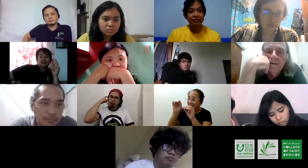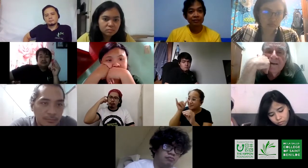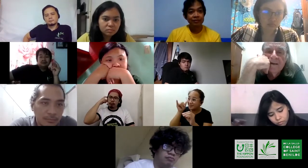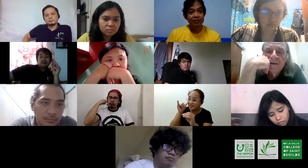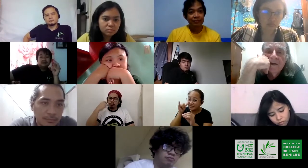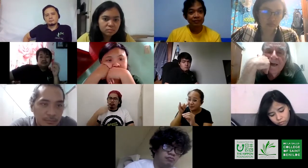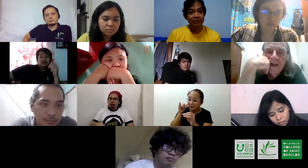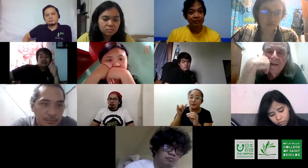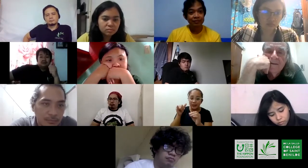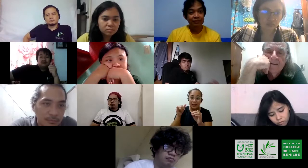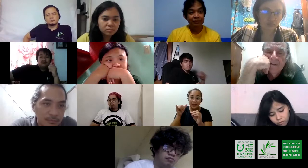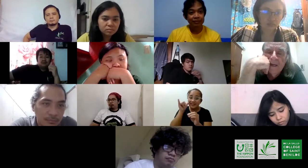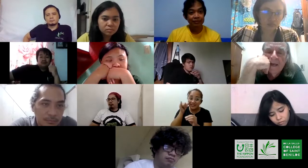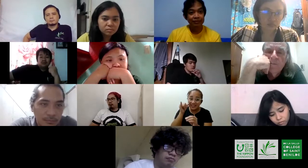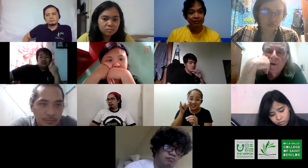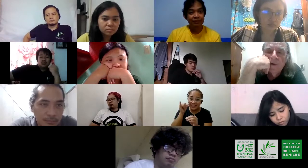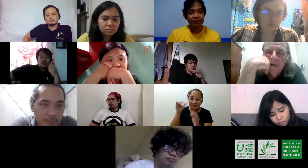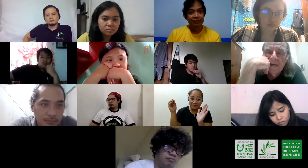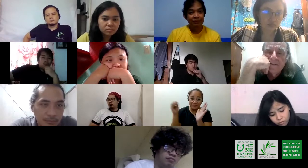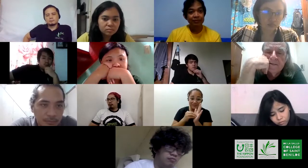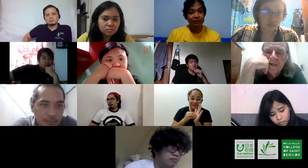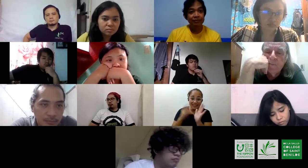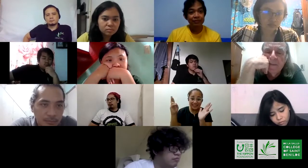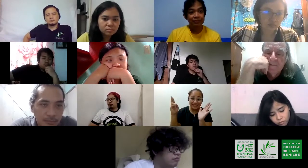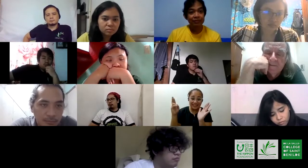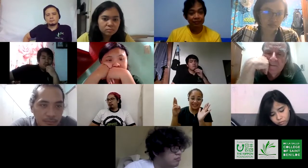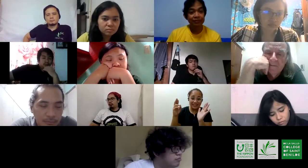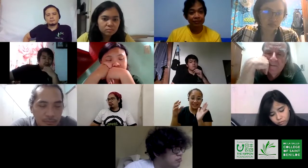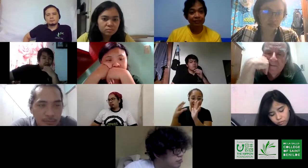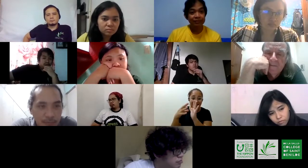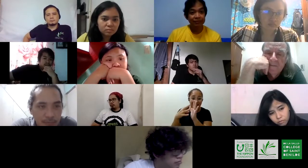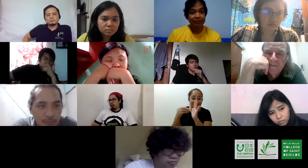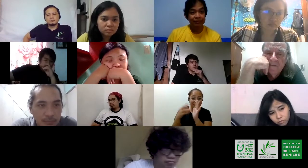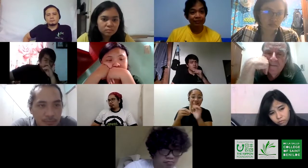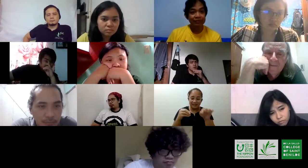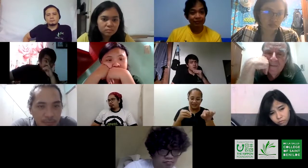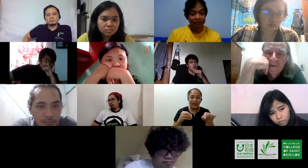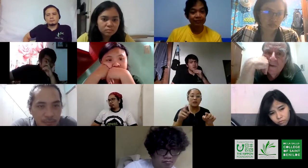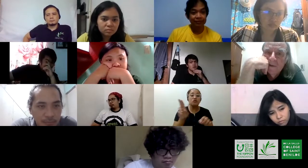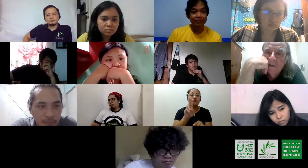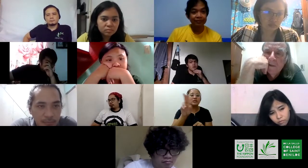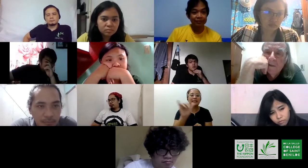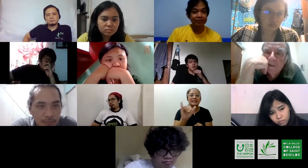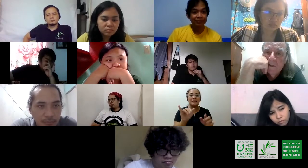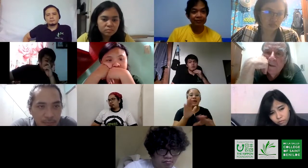that and the handbook as a supplement.